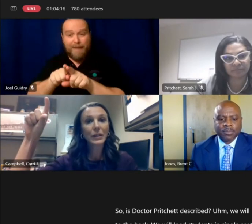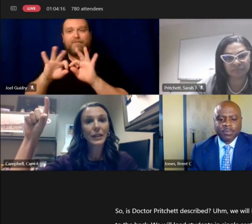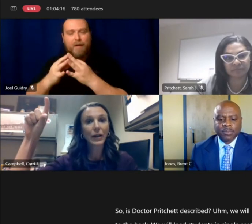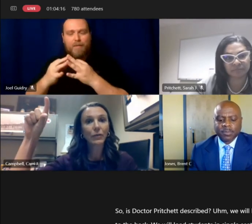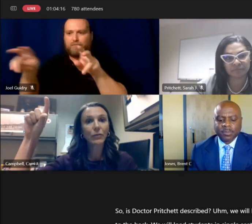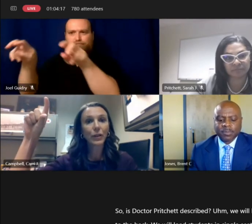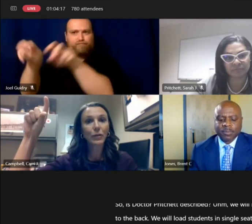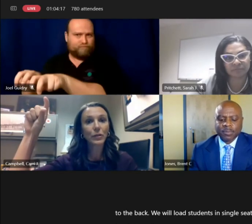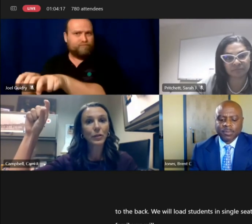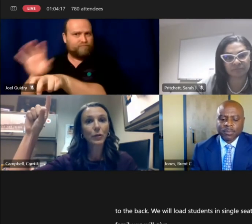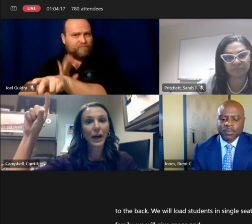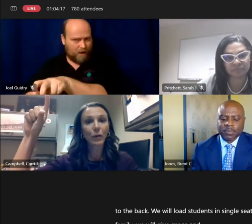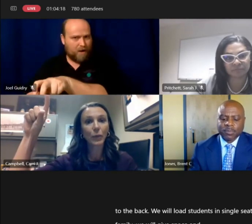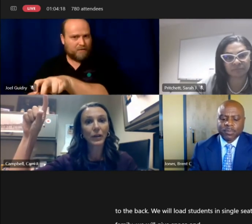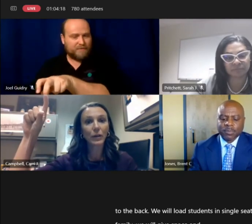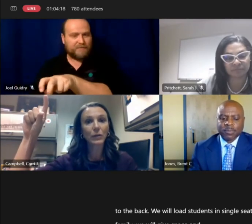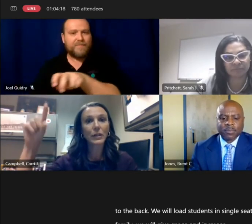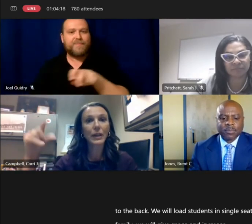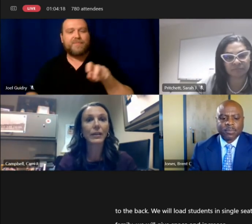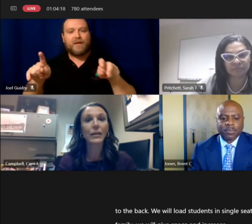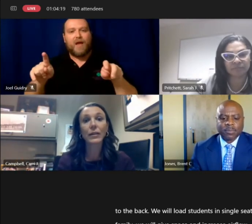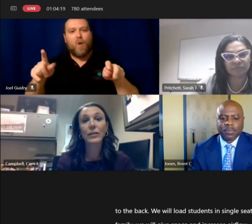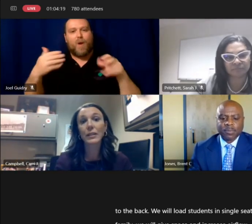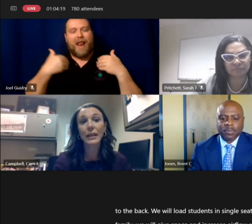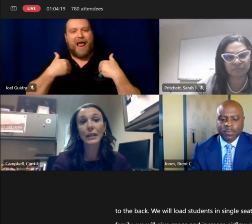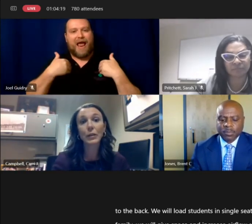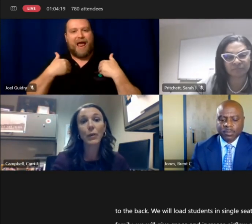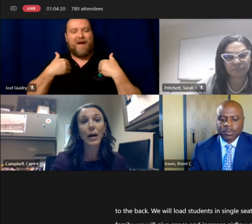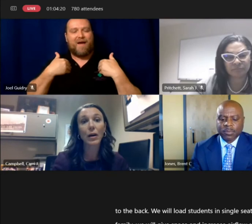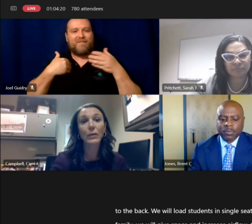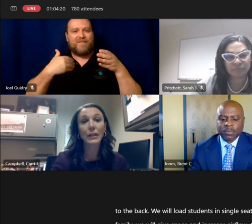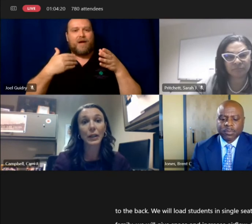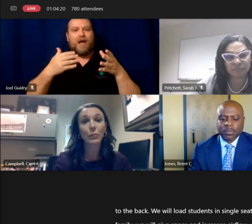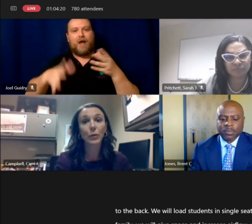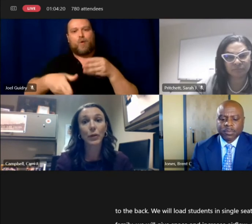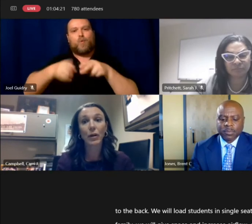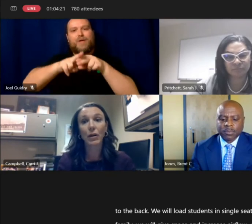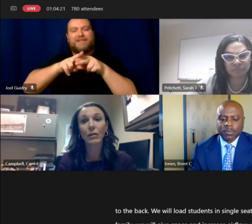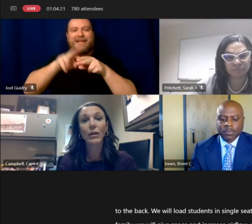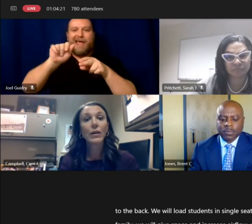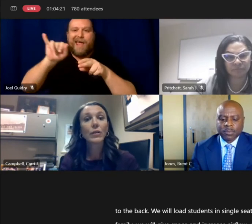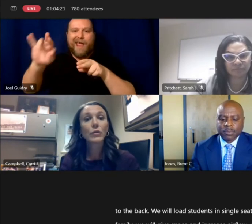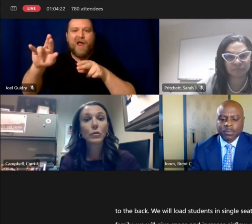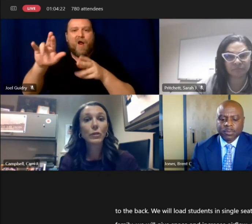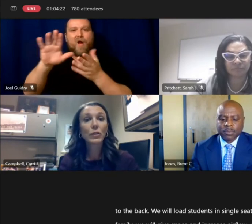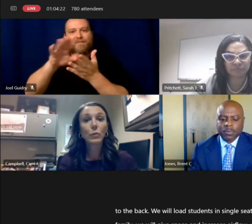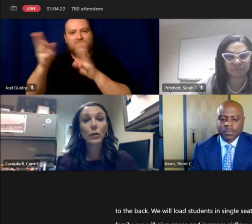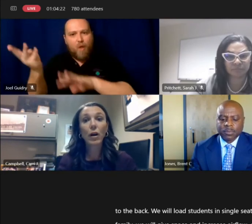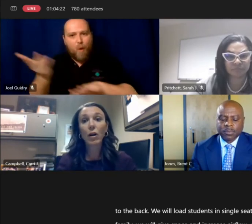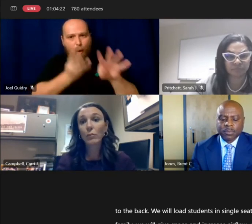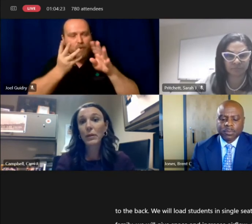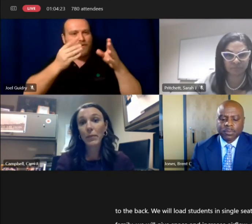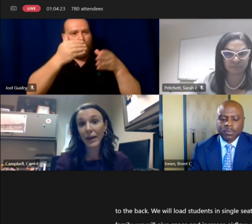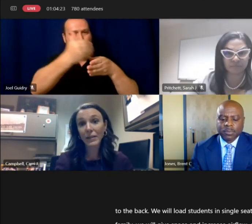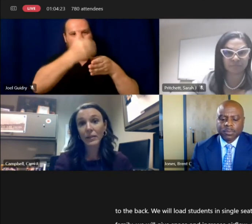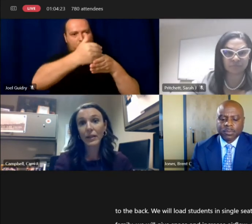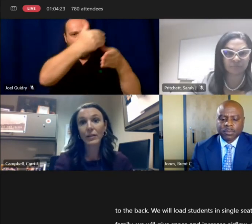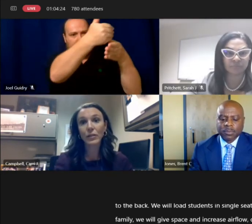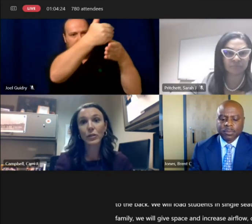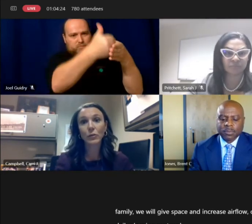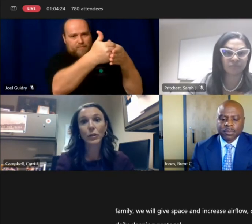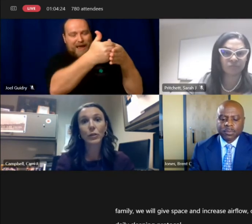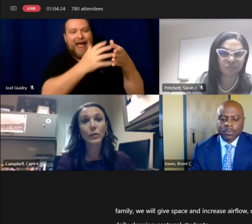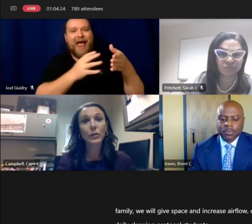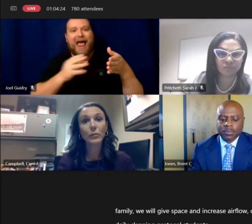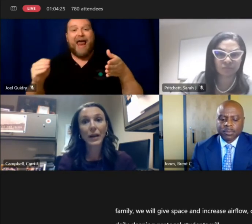increase airflow, so crack windows. And then there's a daily cleaning protocol. Students will all be masked, and so